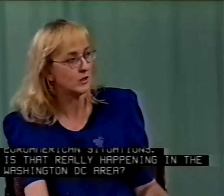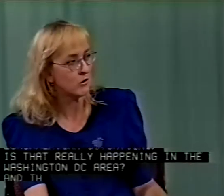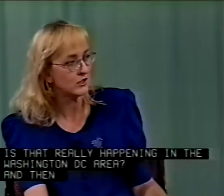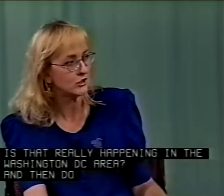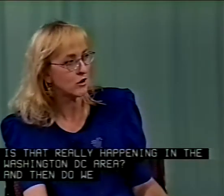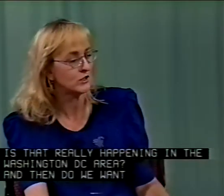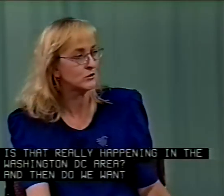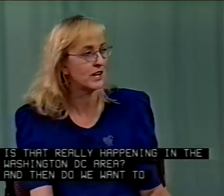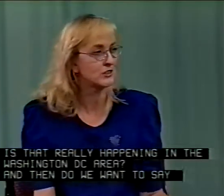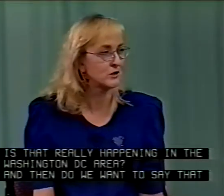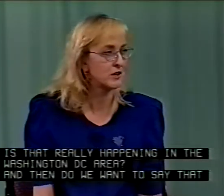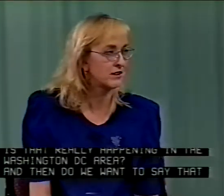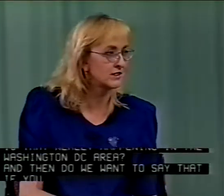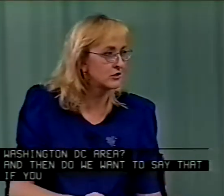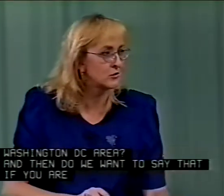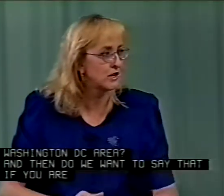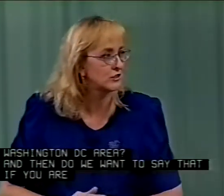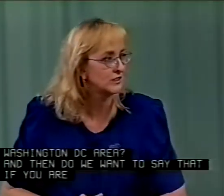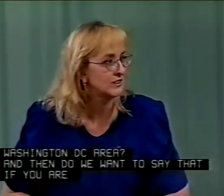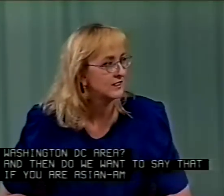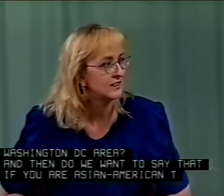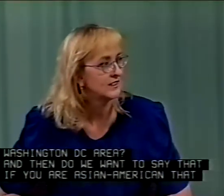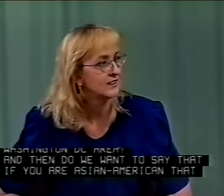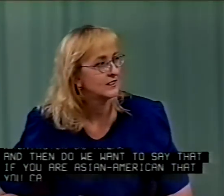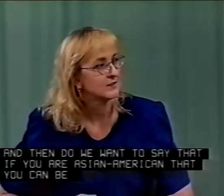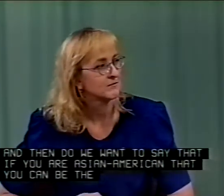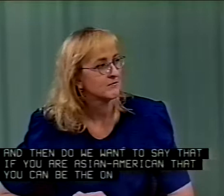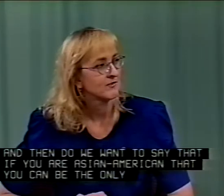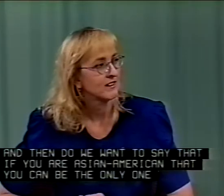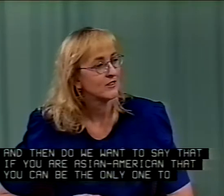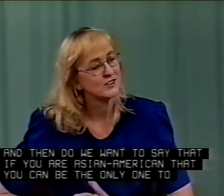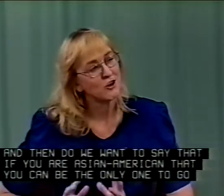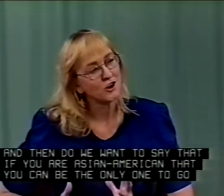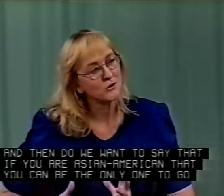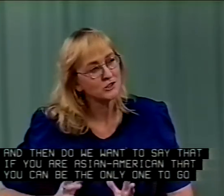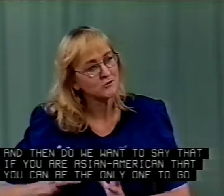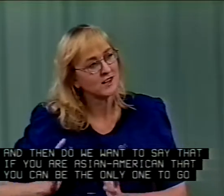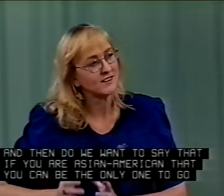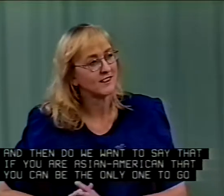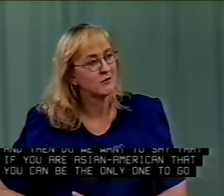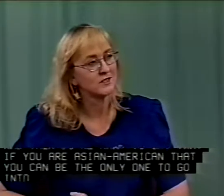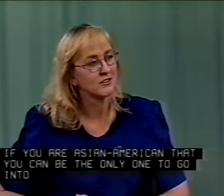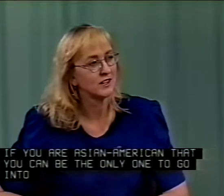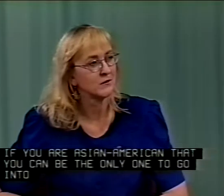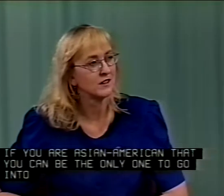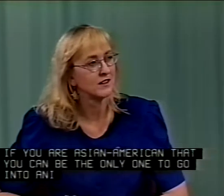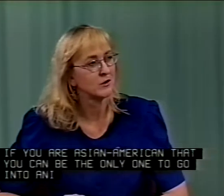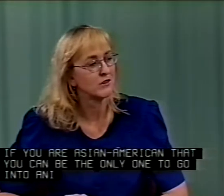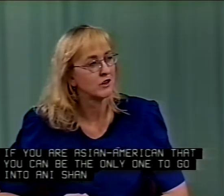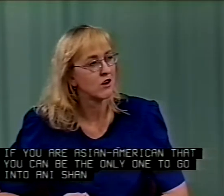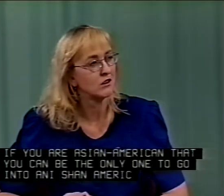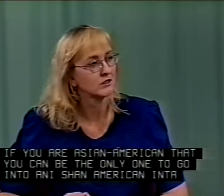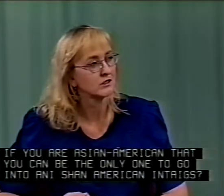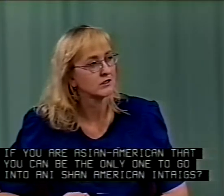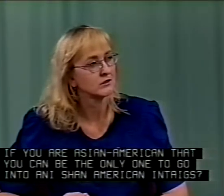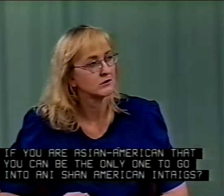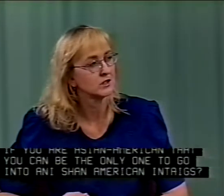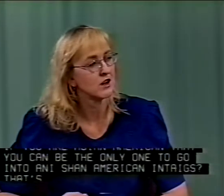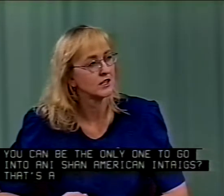one to go into an Asian-American situation? Now, that's a hard question, but I think that was a theme that one of our callers was talking